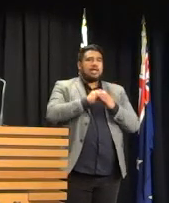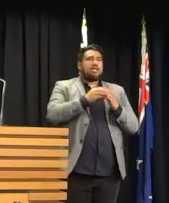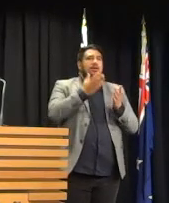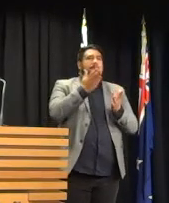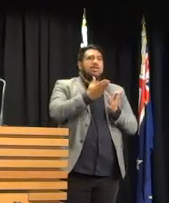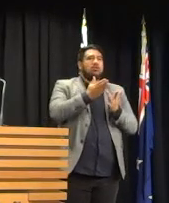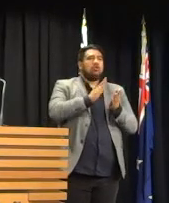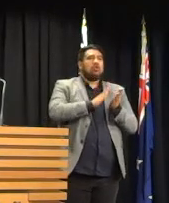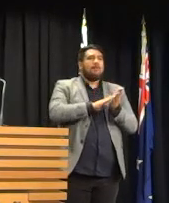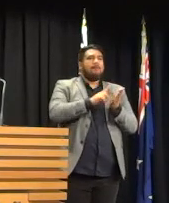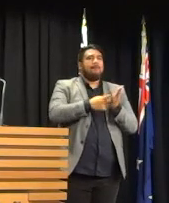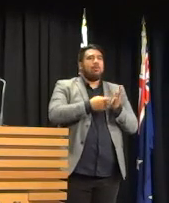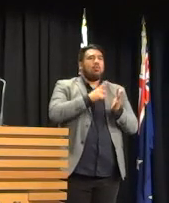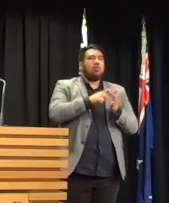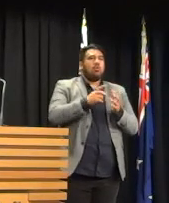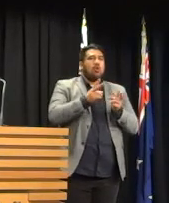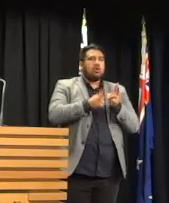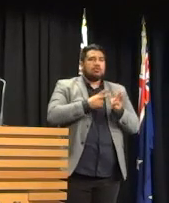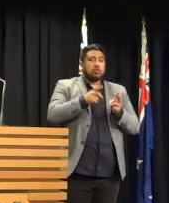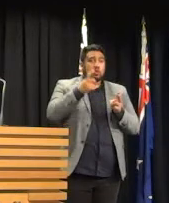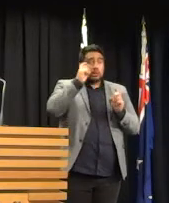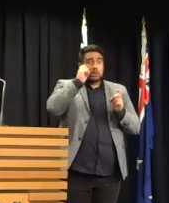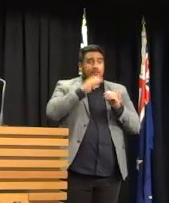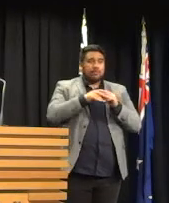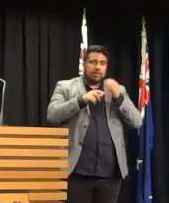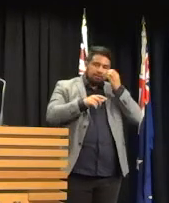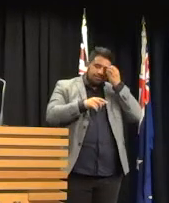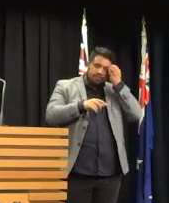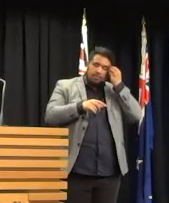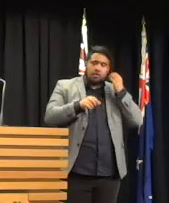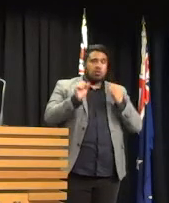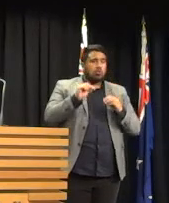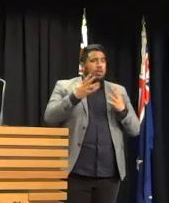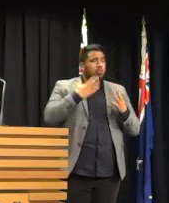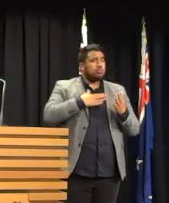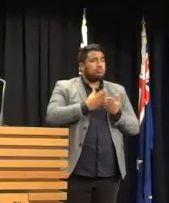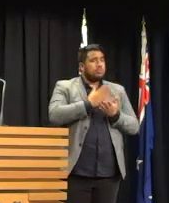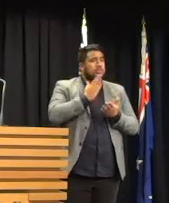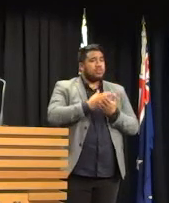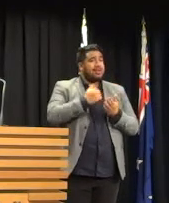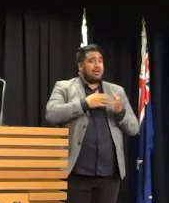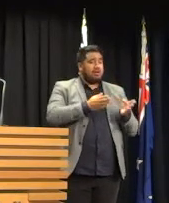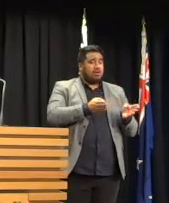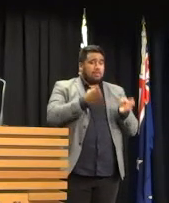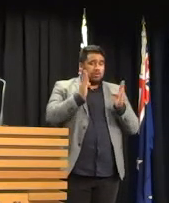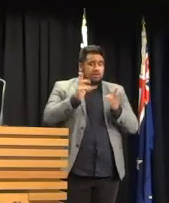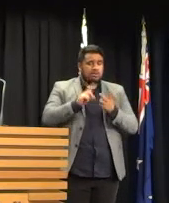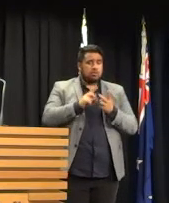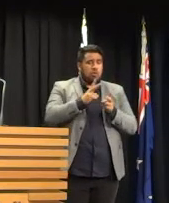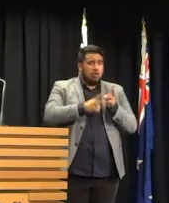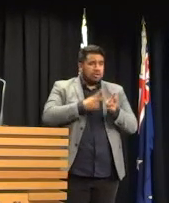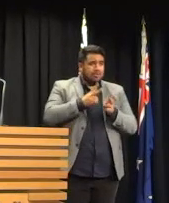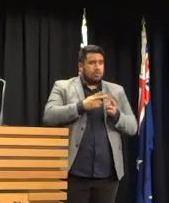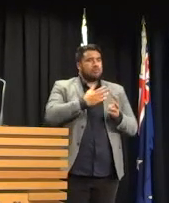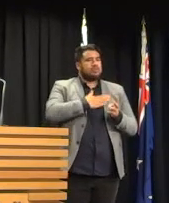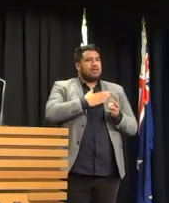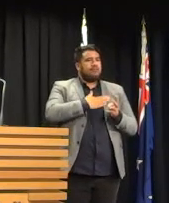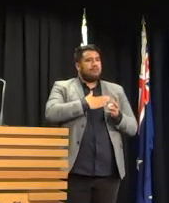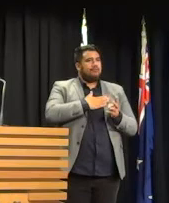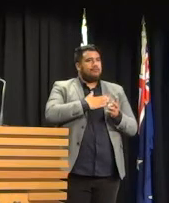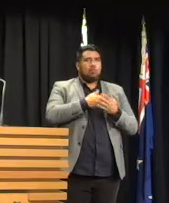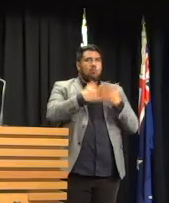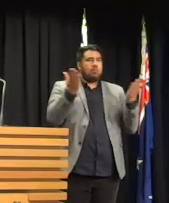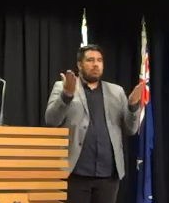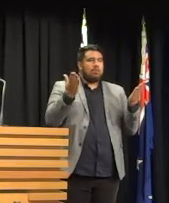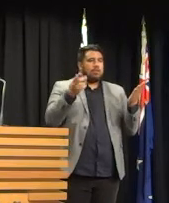concerned about that? Oh, look, I want to ensure that all of our buildings, our hospital infrastructure is of course safe.